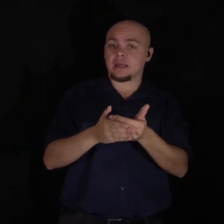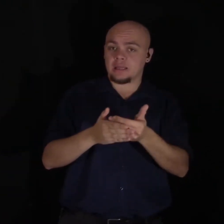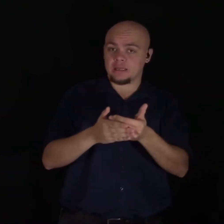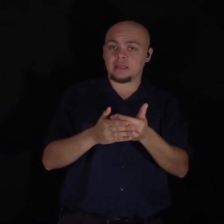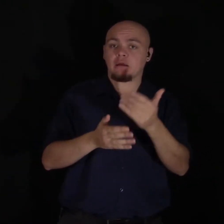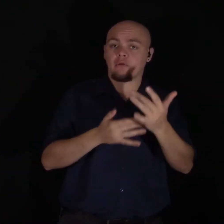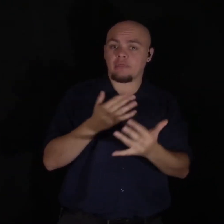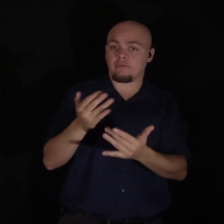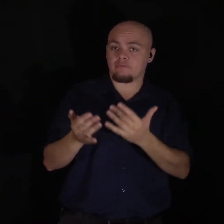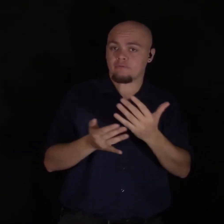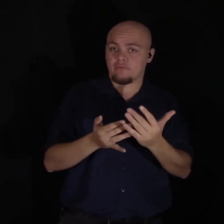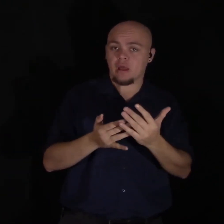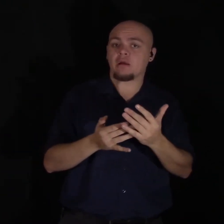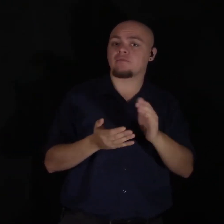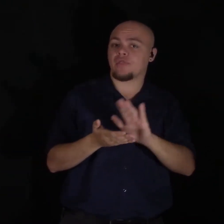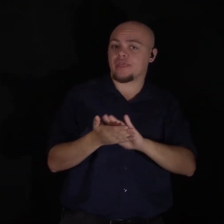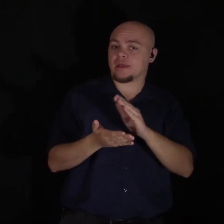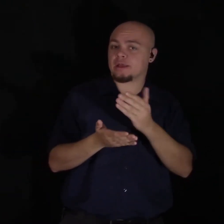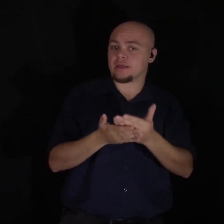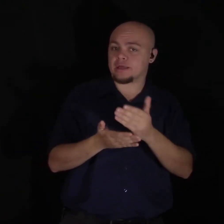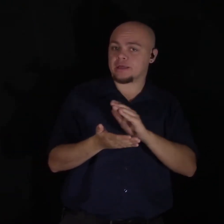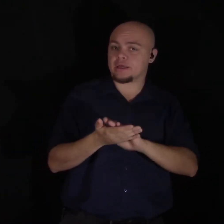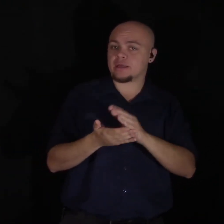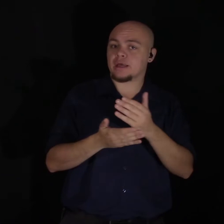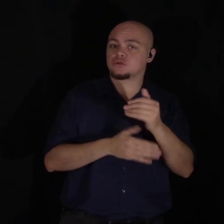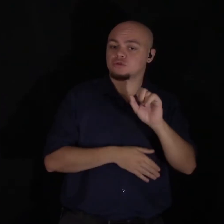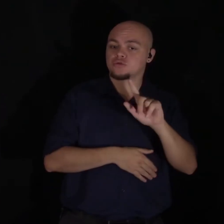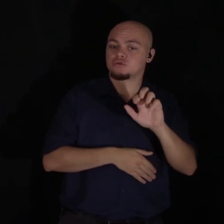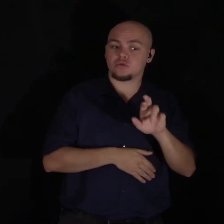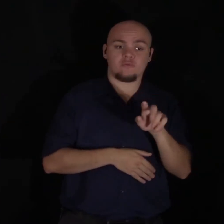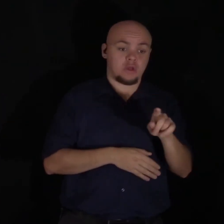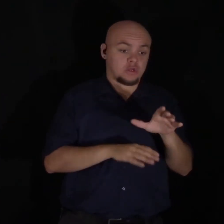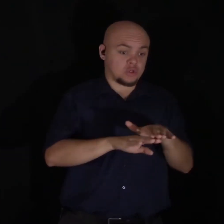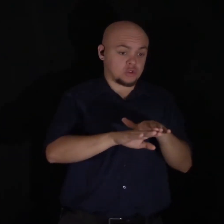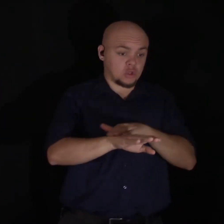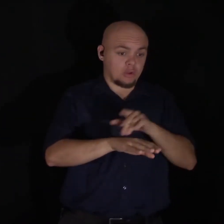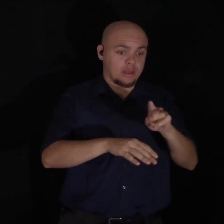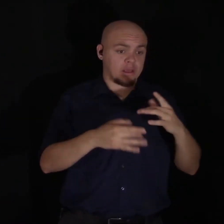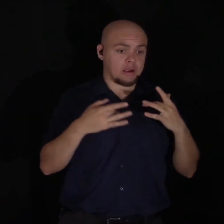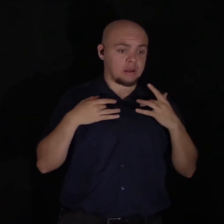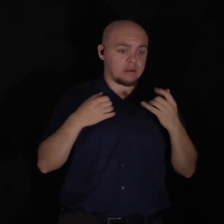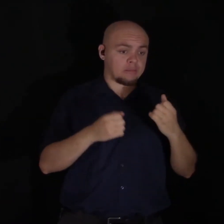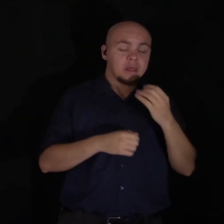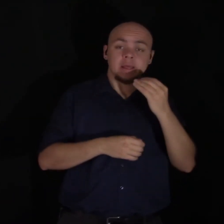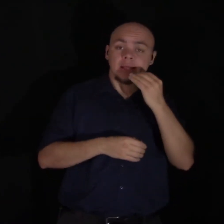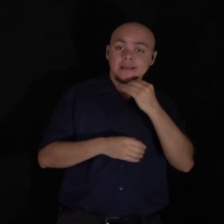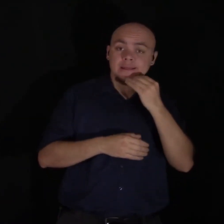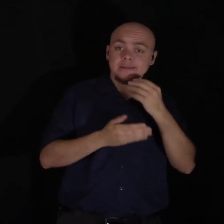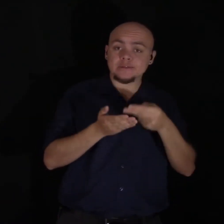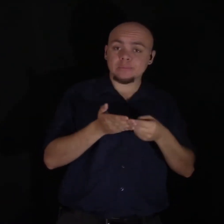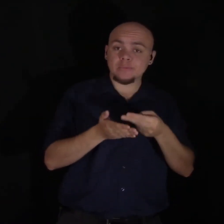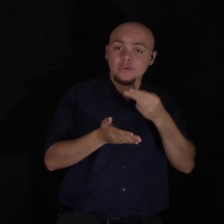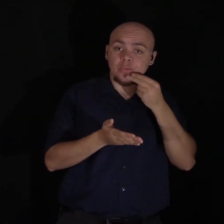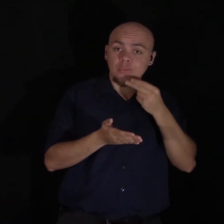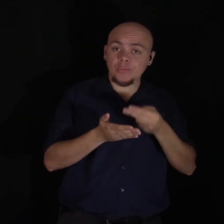stove. By slow degrees he recovered, and ate a little soup, which restored him